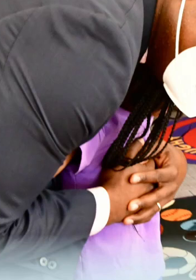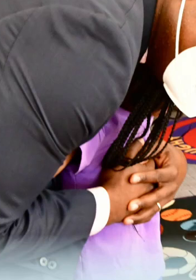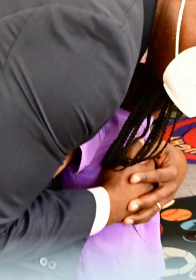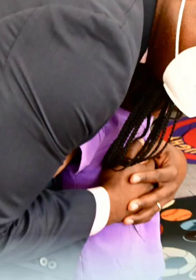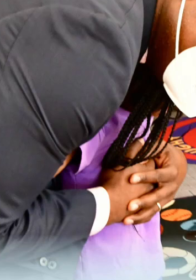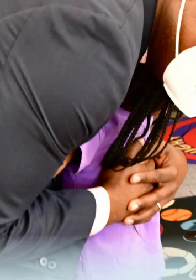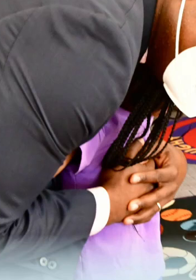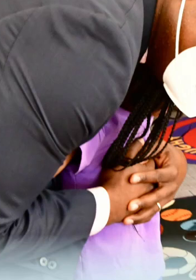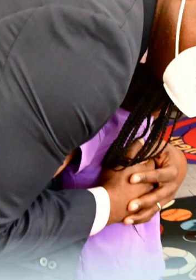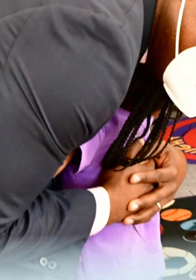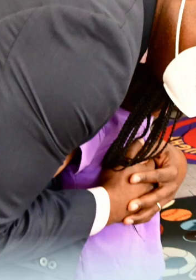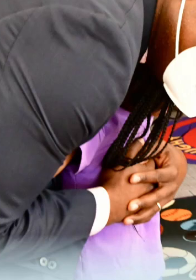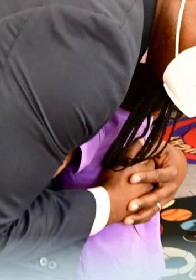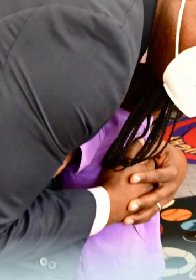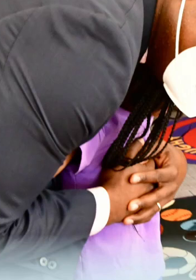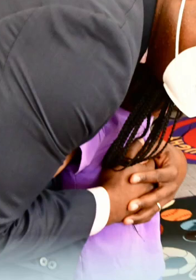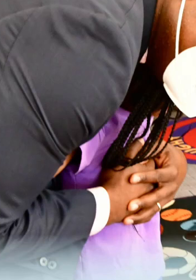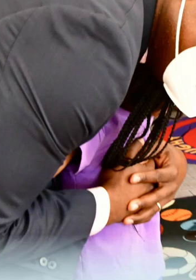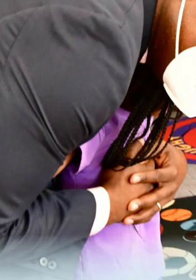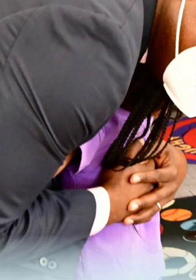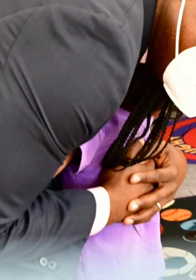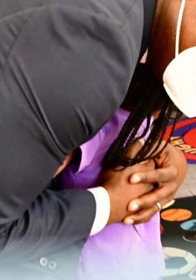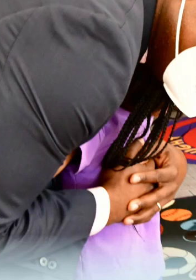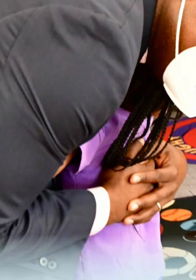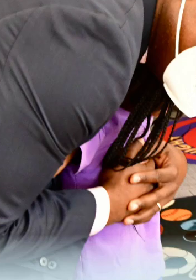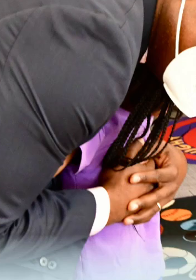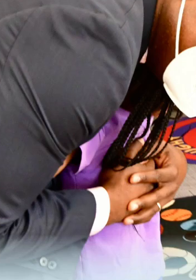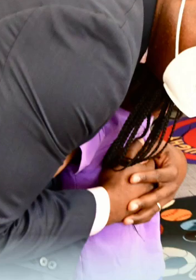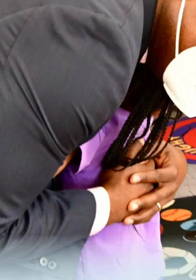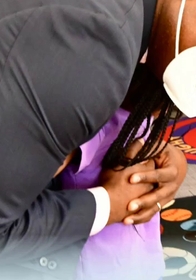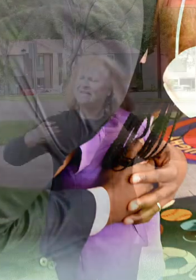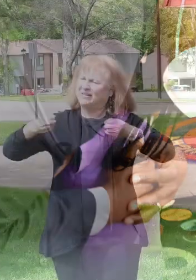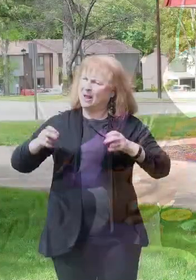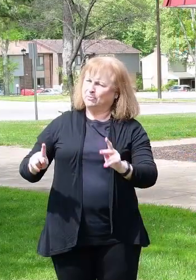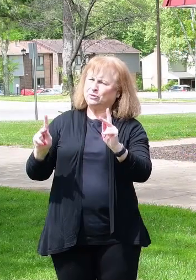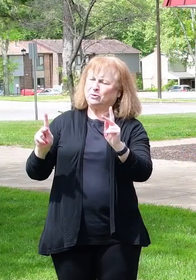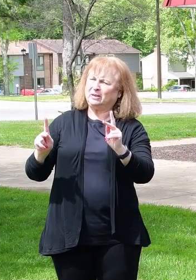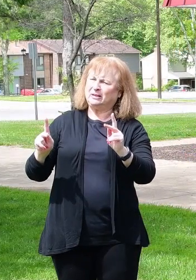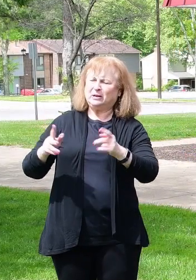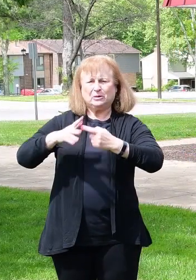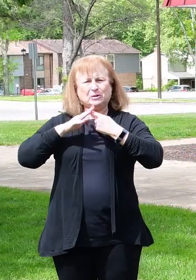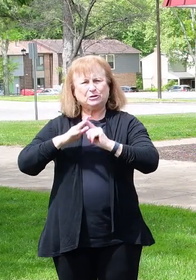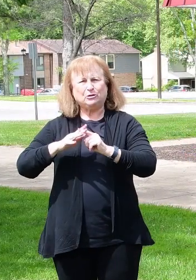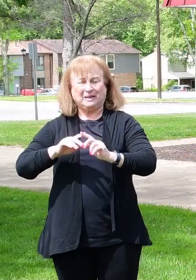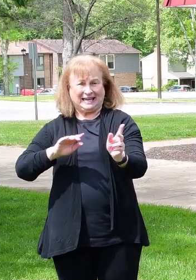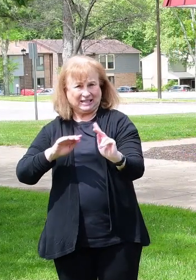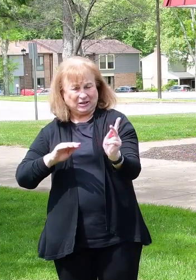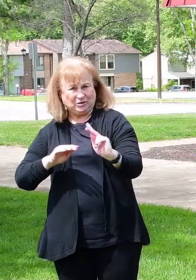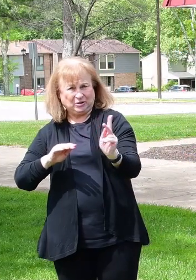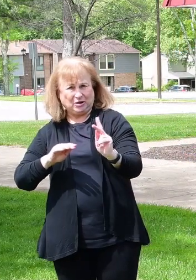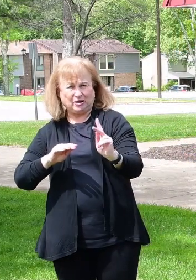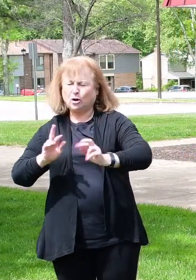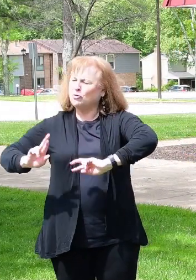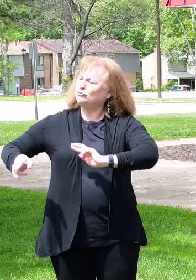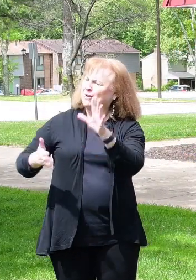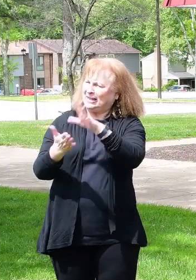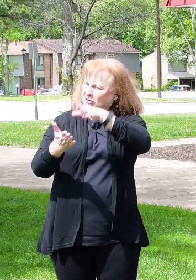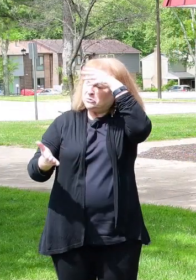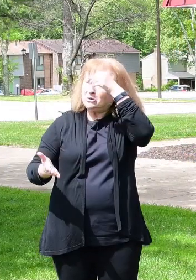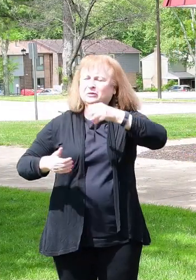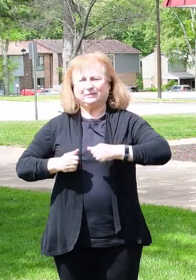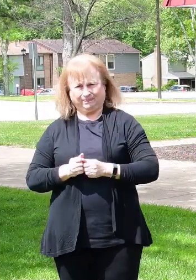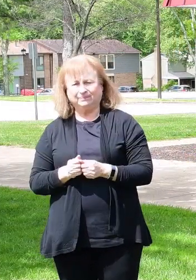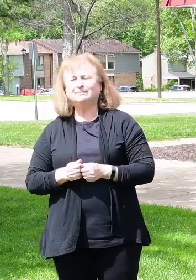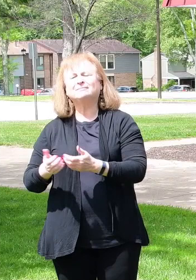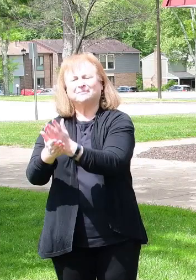and 4-year-olds, all of our children have the opportunity to begin kindergarten ready to learn.